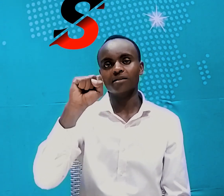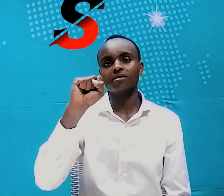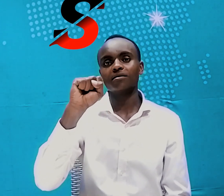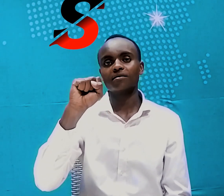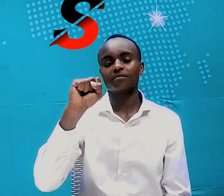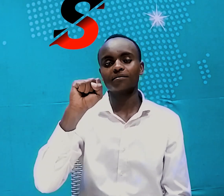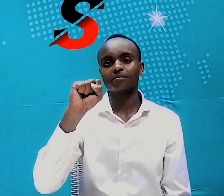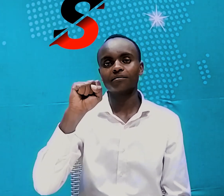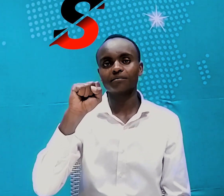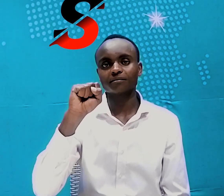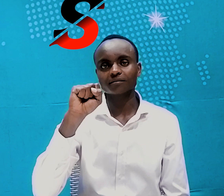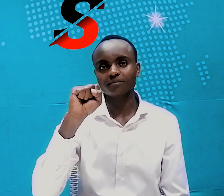S.